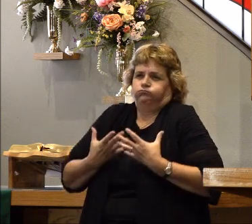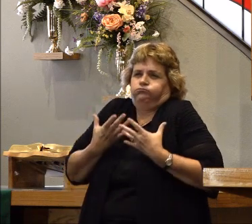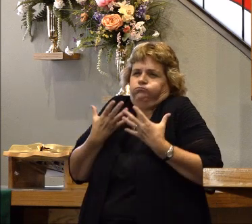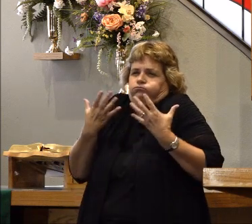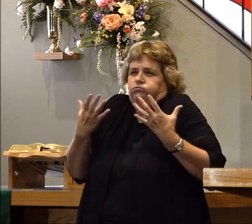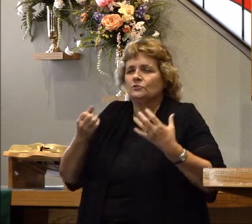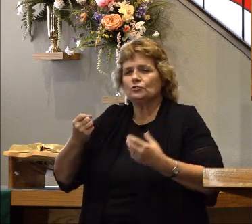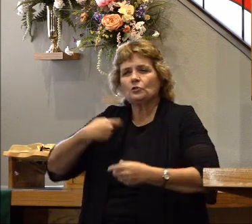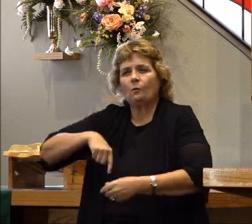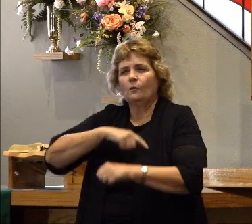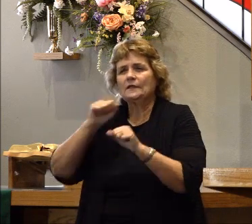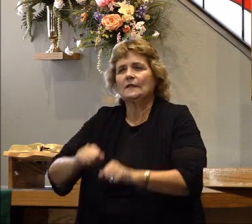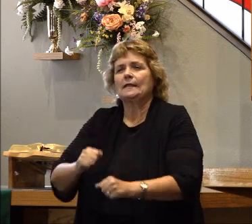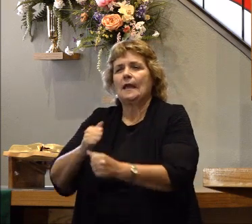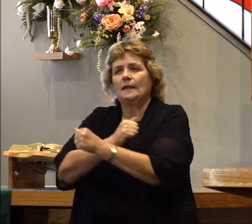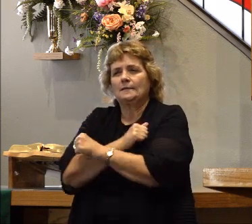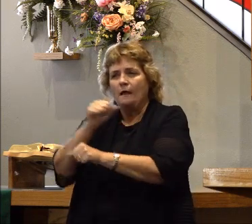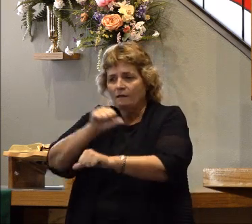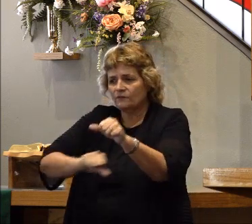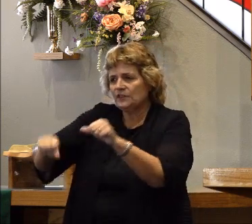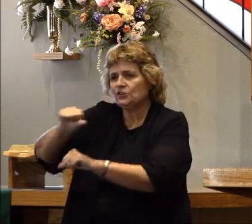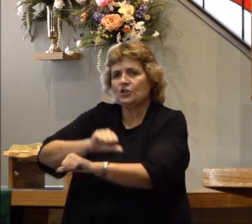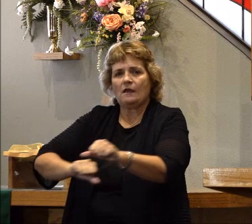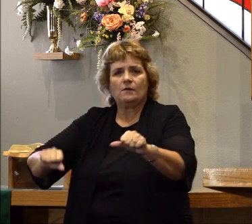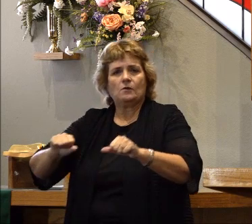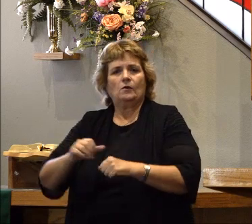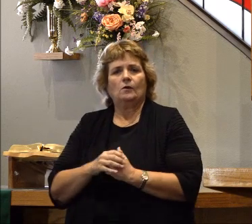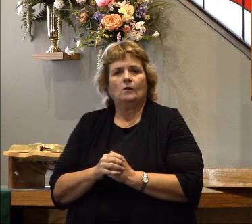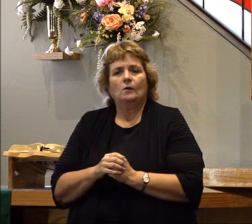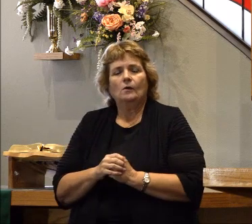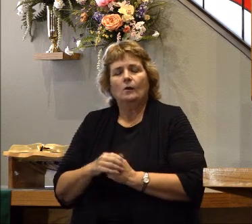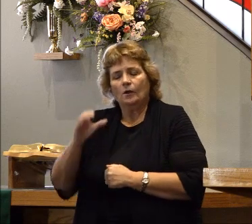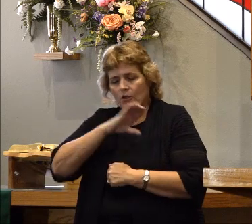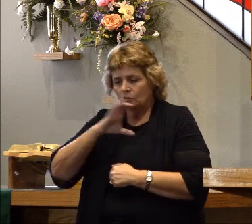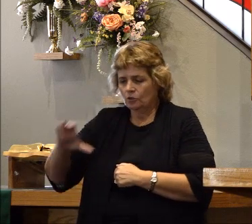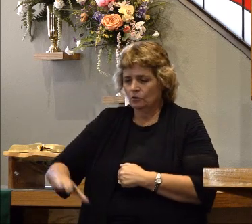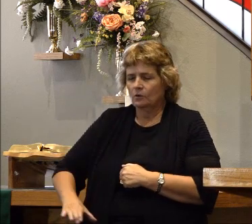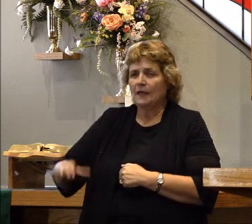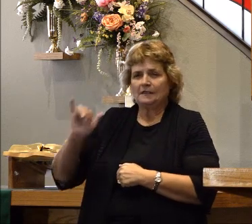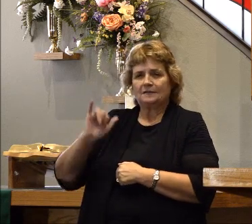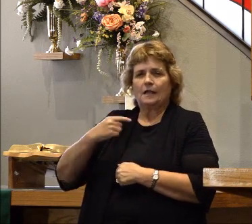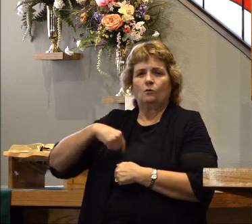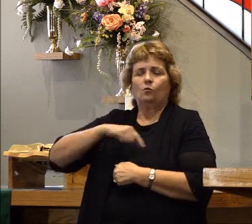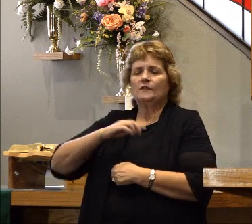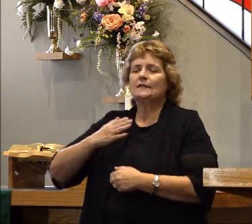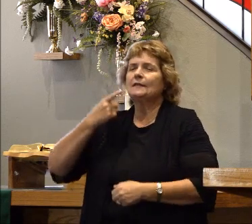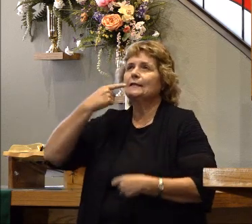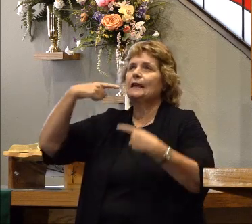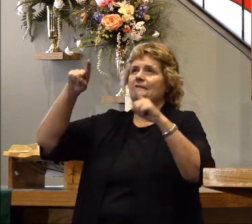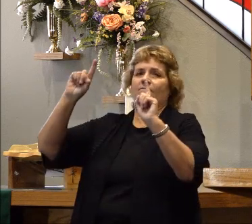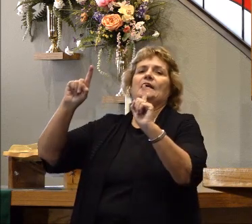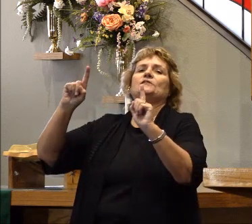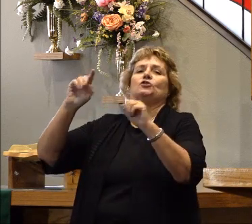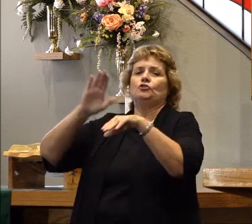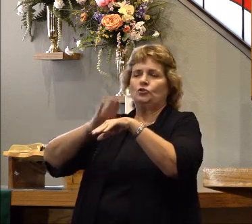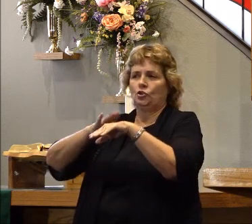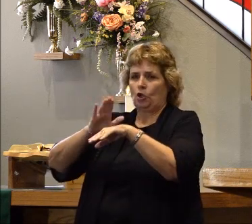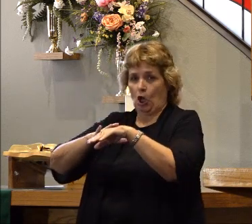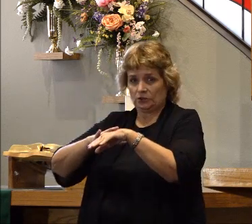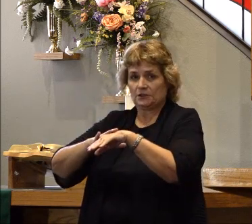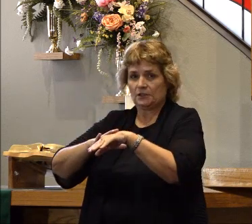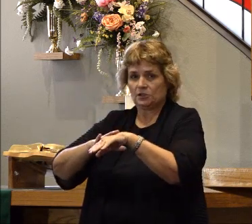Christ, whom we confess, calls us to this action in this way as we, with